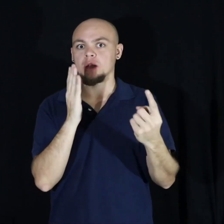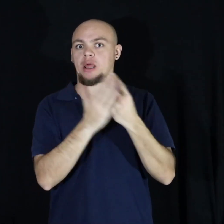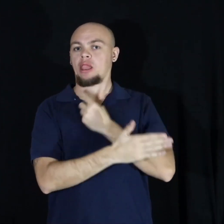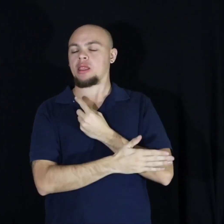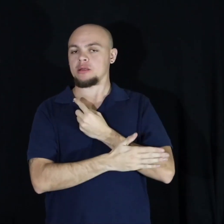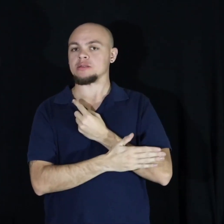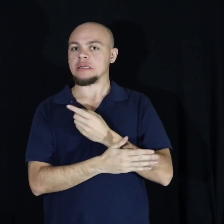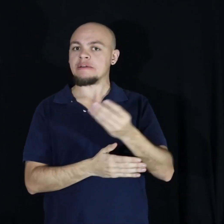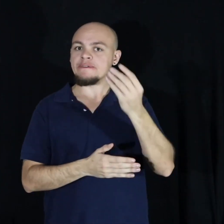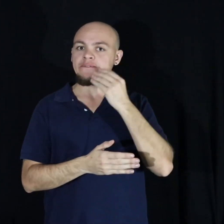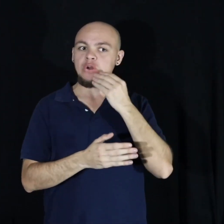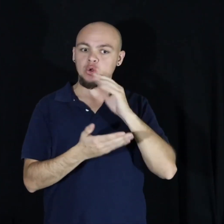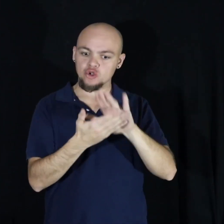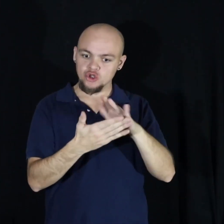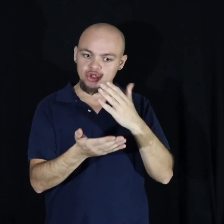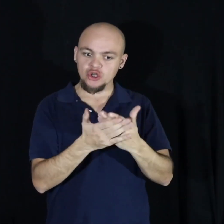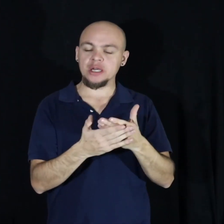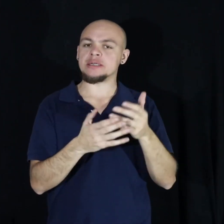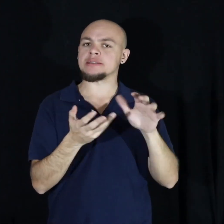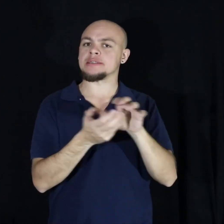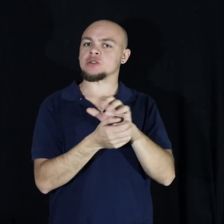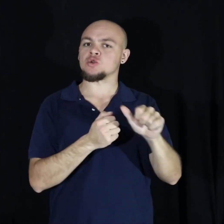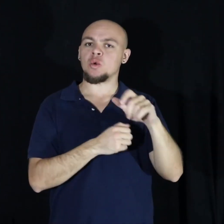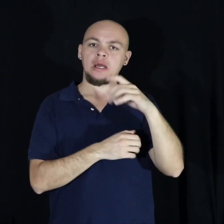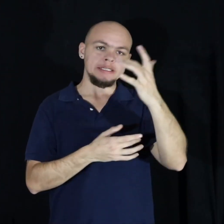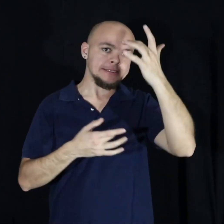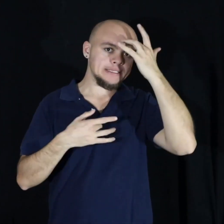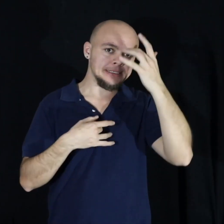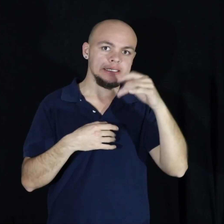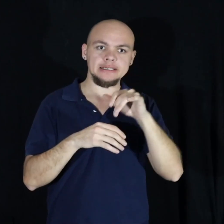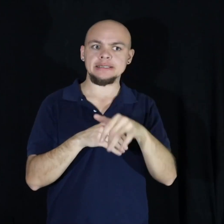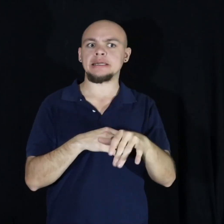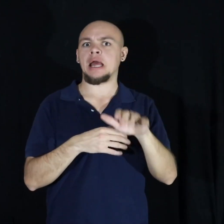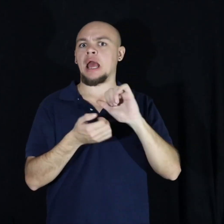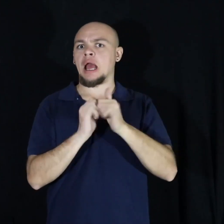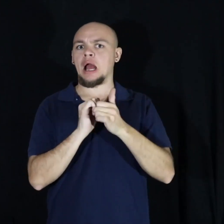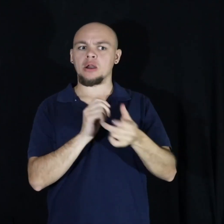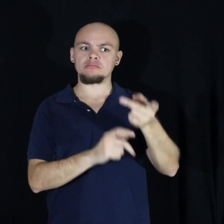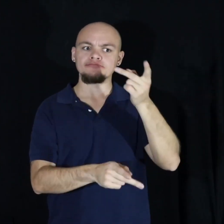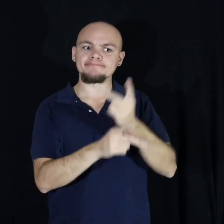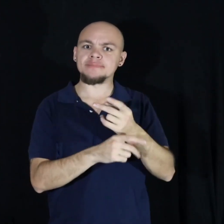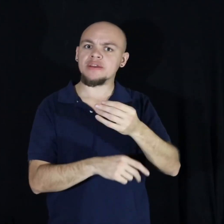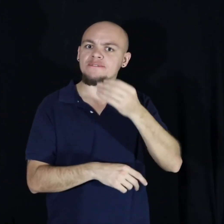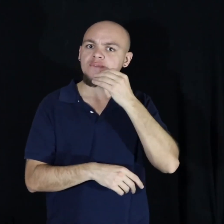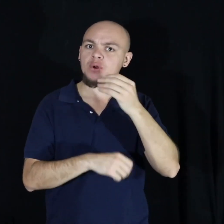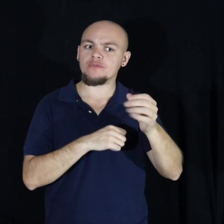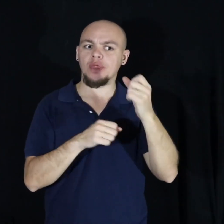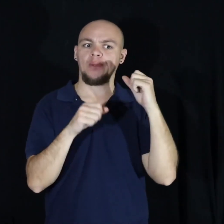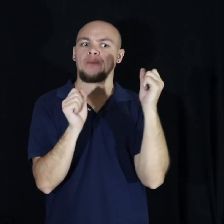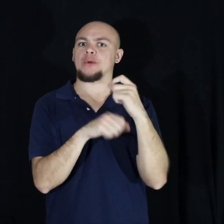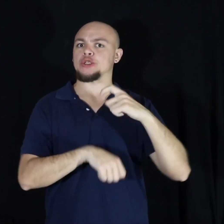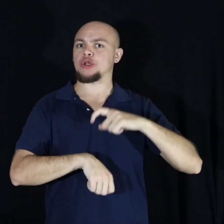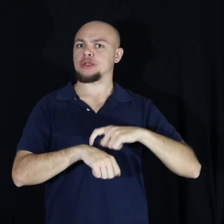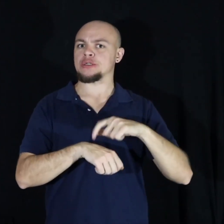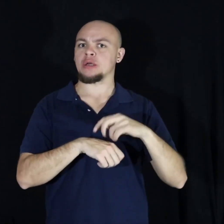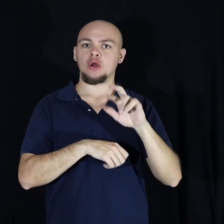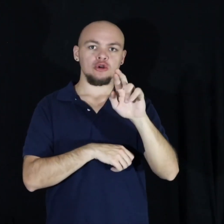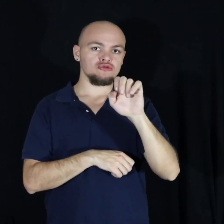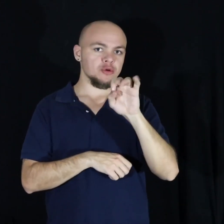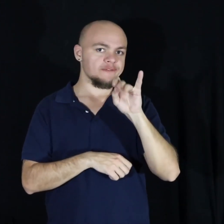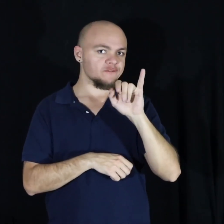destroy pathogens, how to harvest and domesticate agriculture and preserve food for the winter.